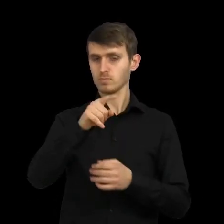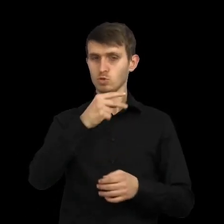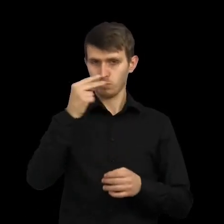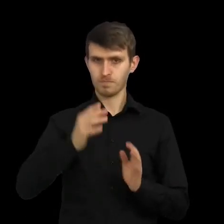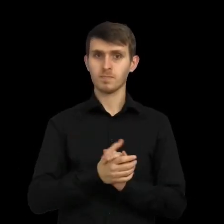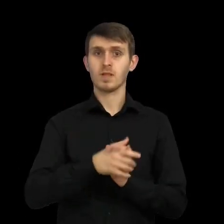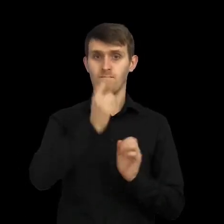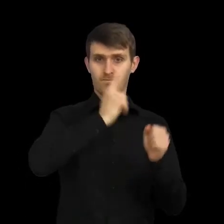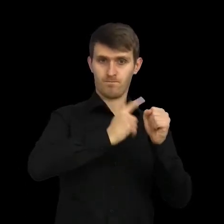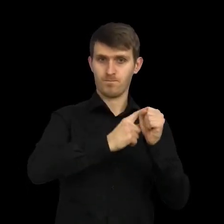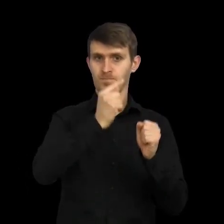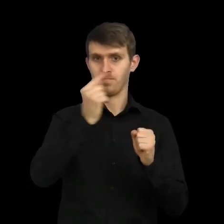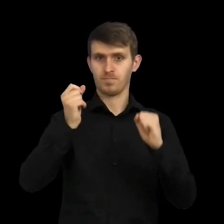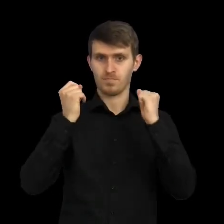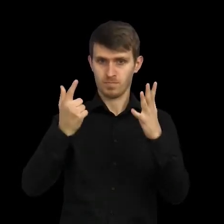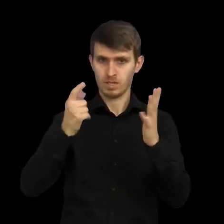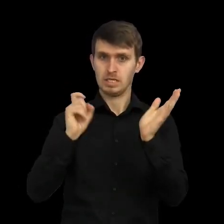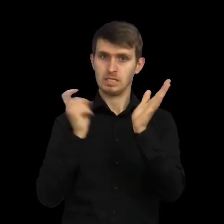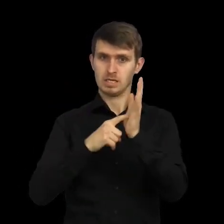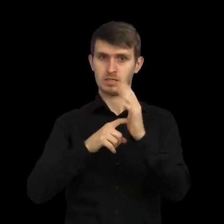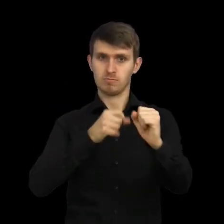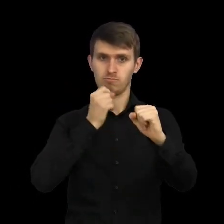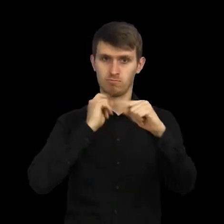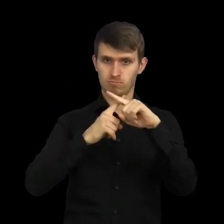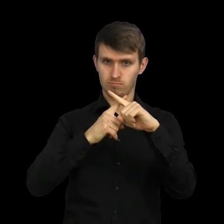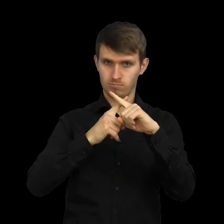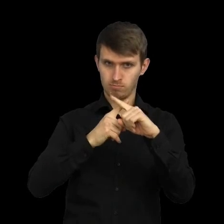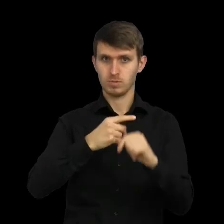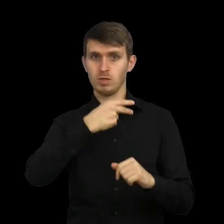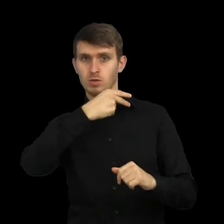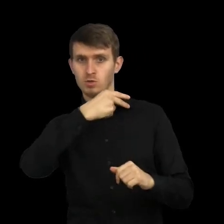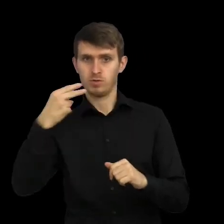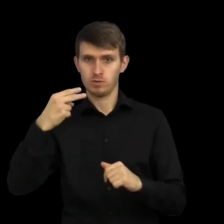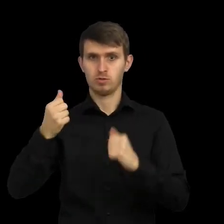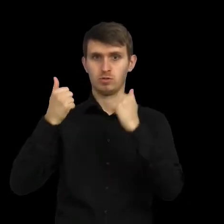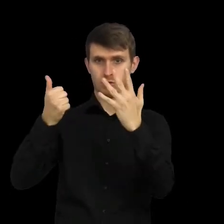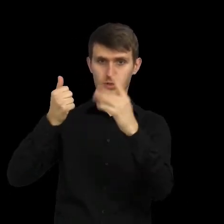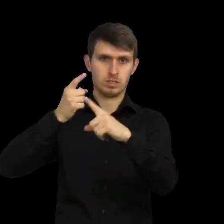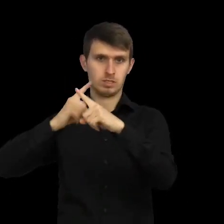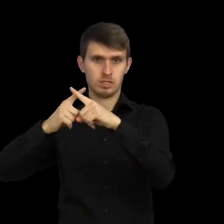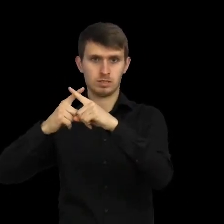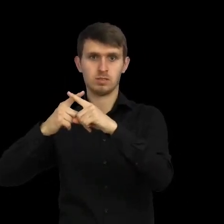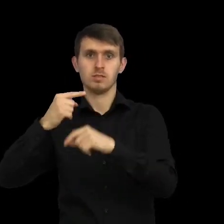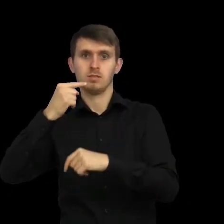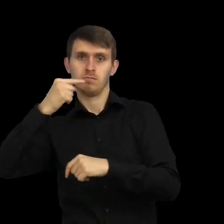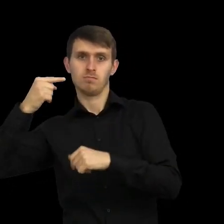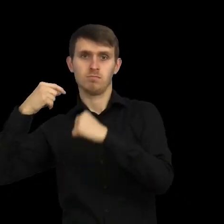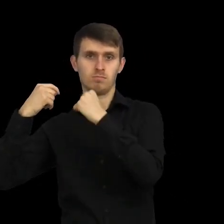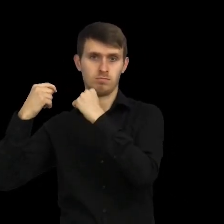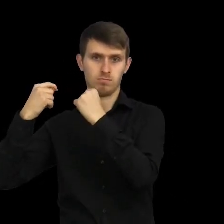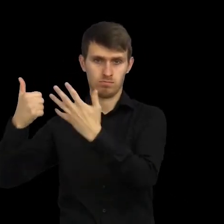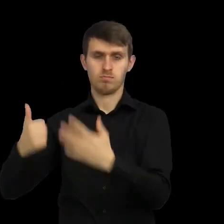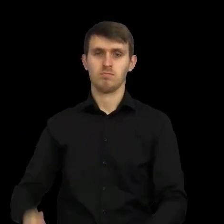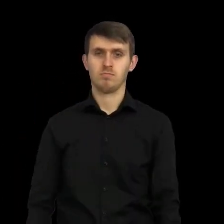We have the equation 20 minus 7 times x is equal to 6 times